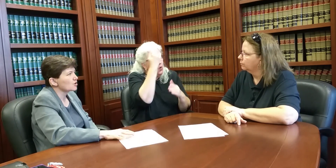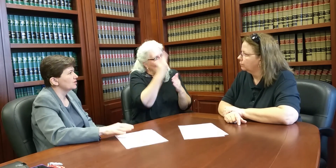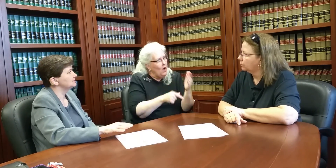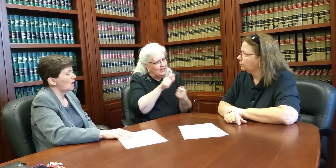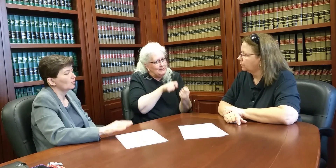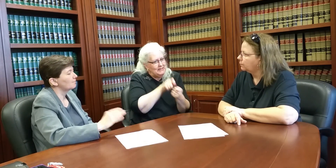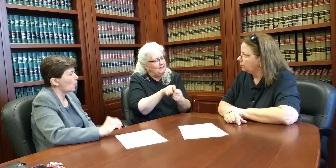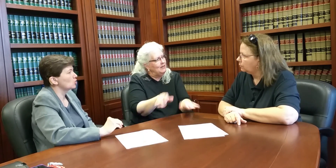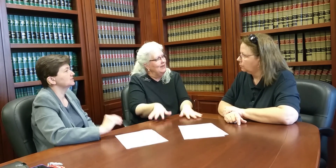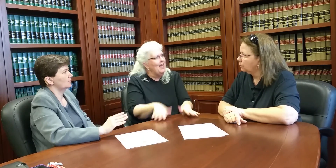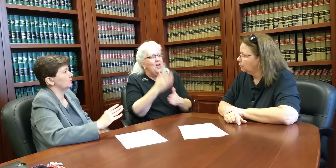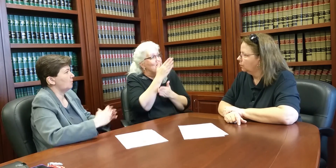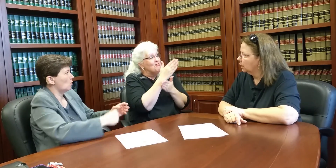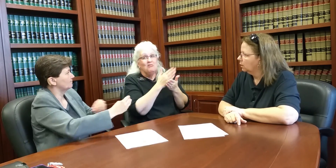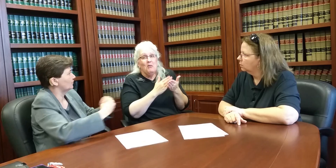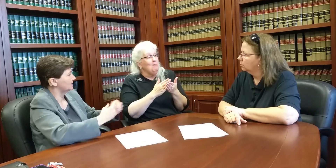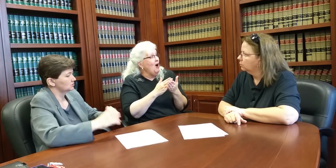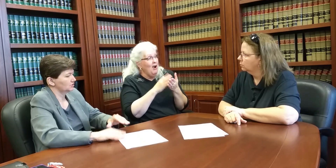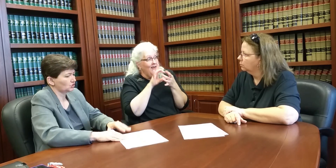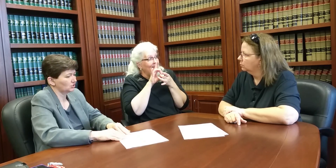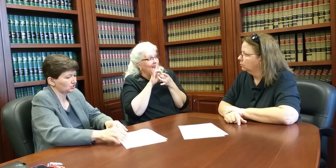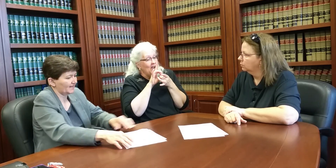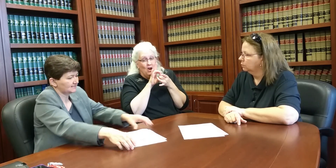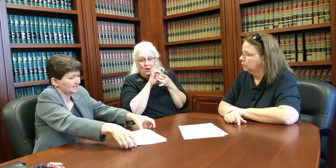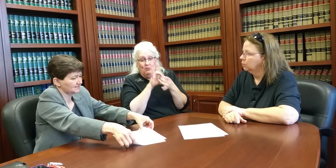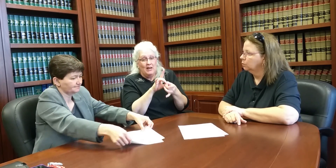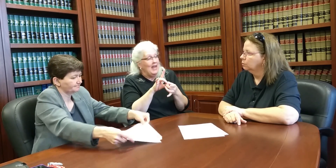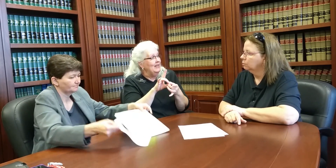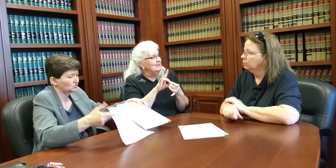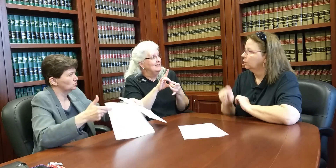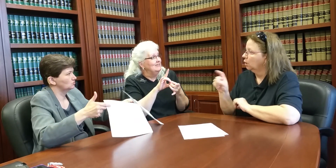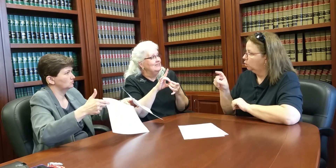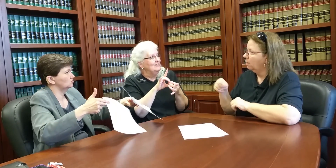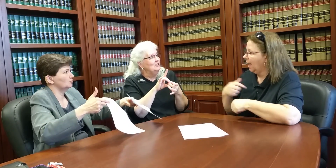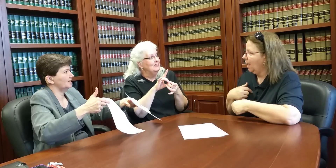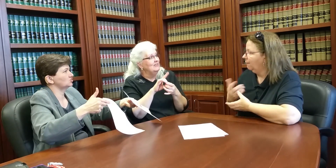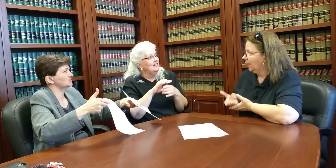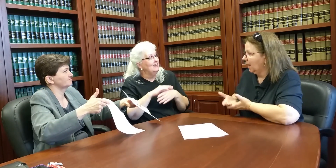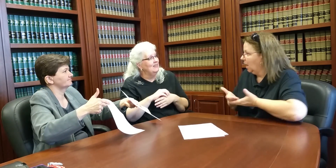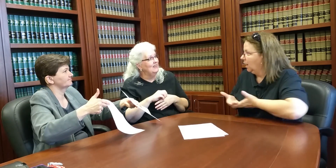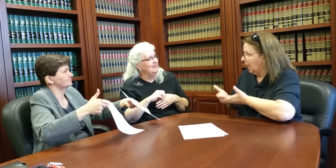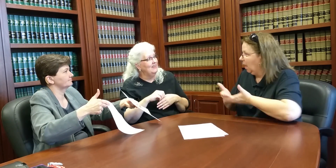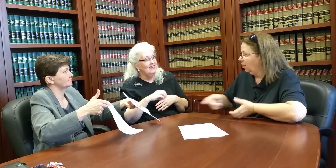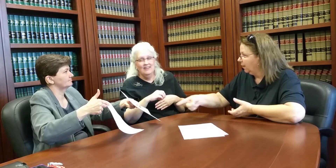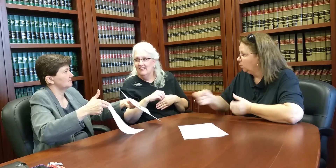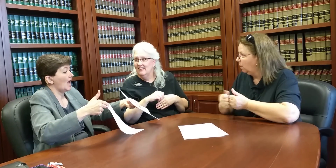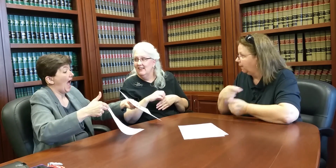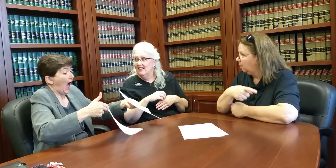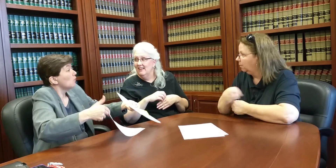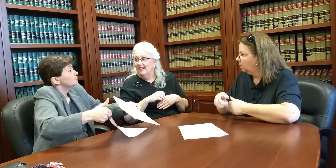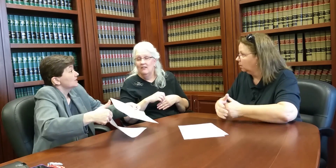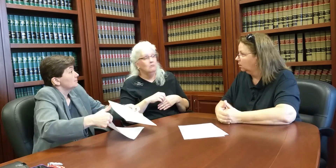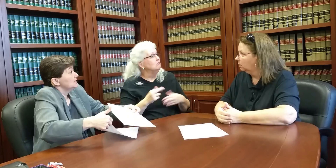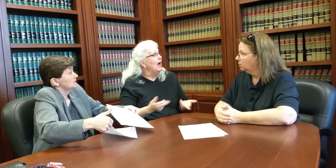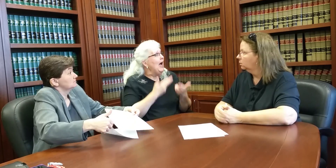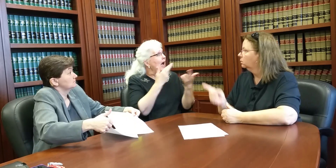Very small, the parts that are important for education access. Should I Two have pages. a county? That's what the. I would recommend it.